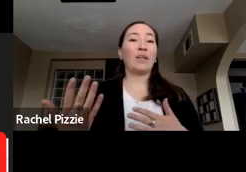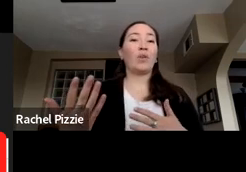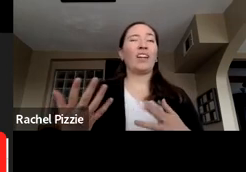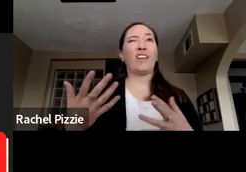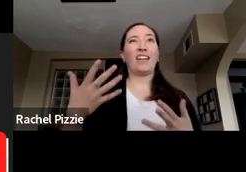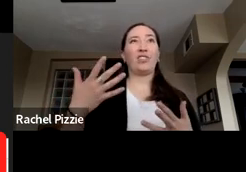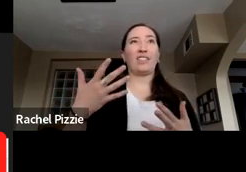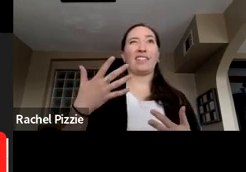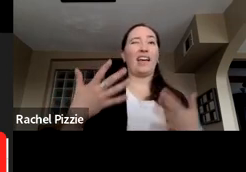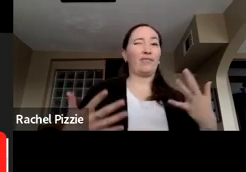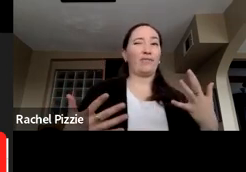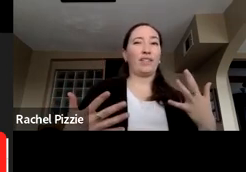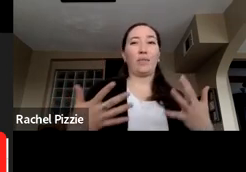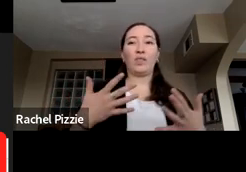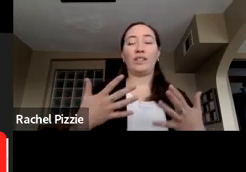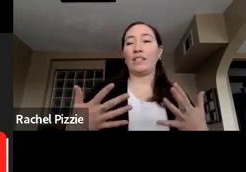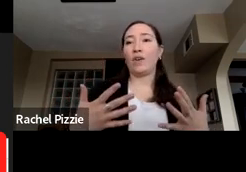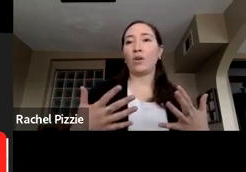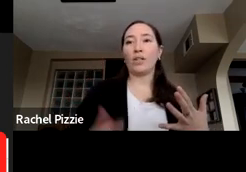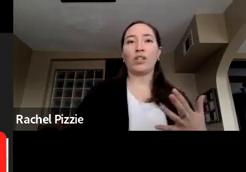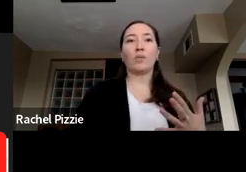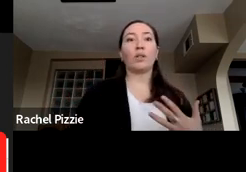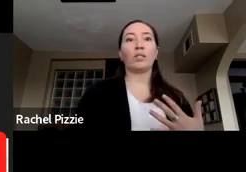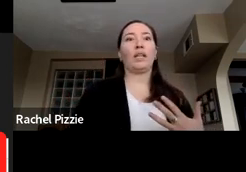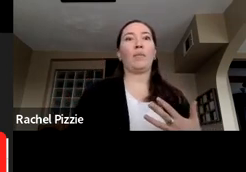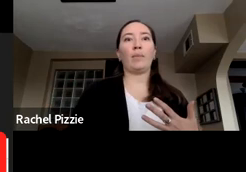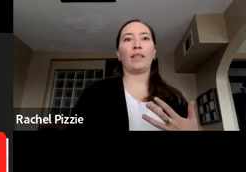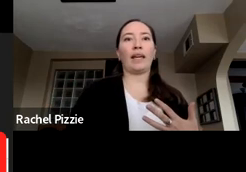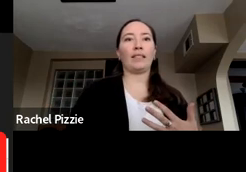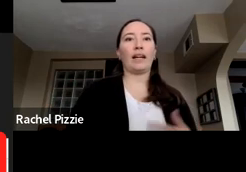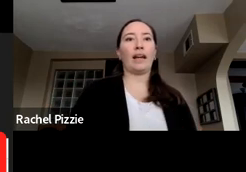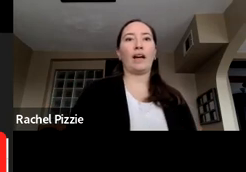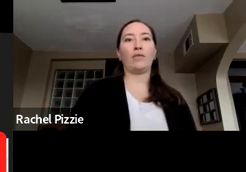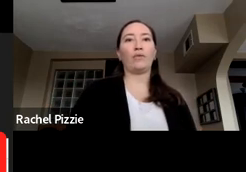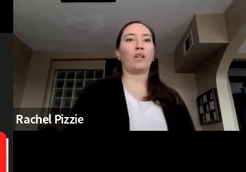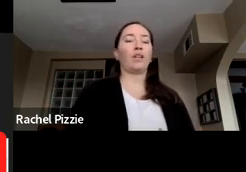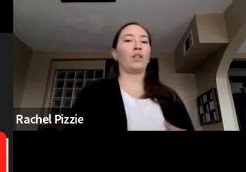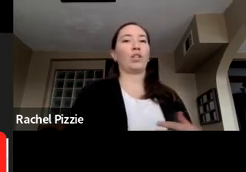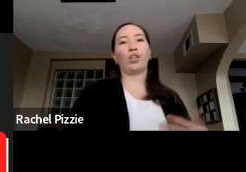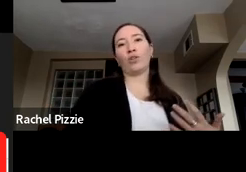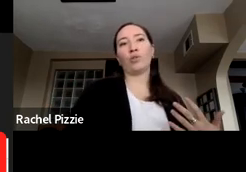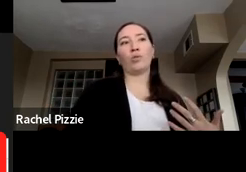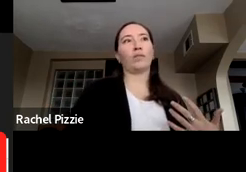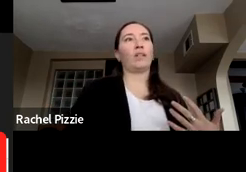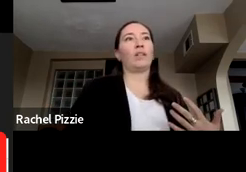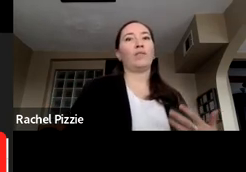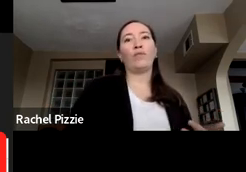For example, if I had just left them to default question numbers, it might be the case that I have